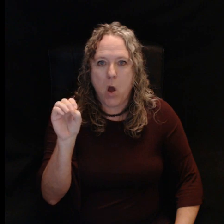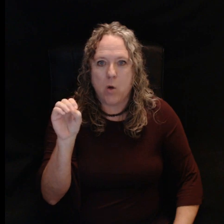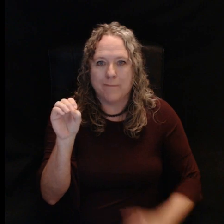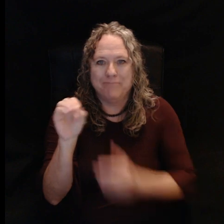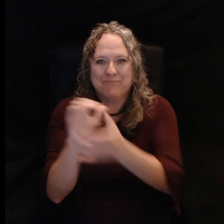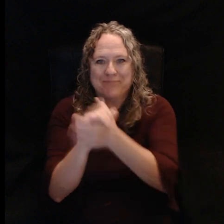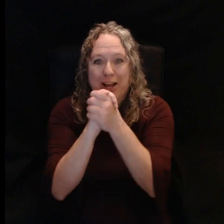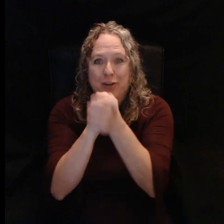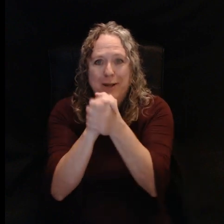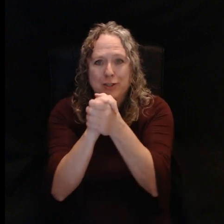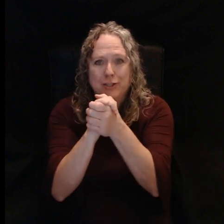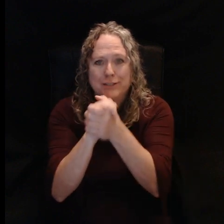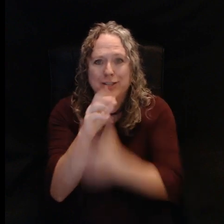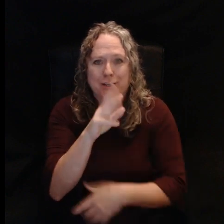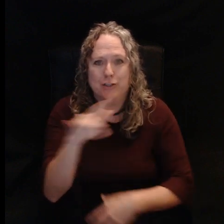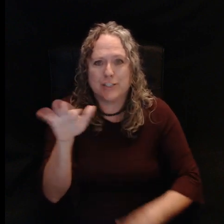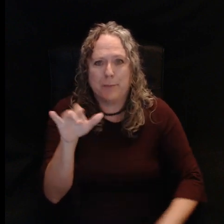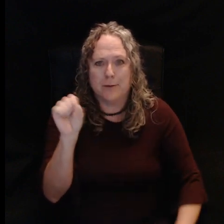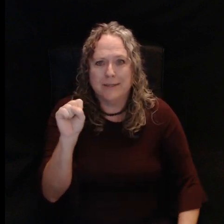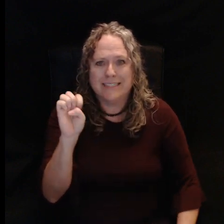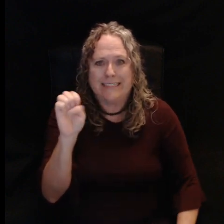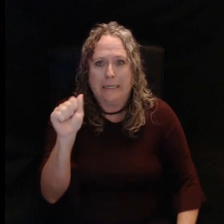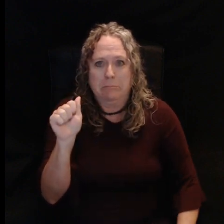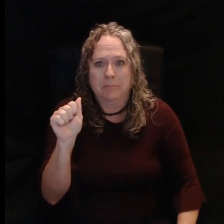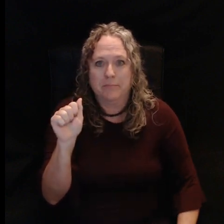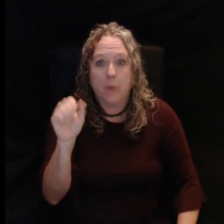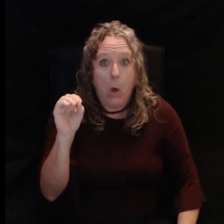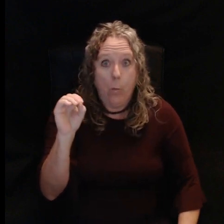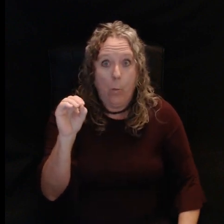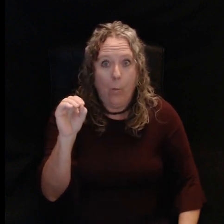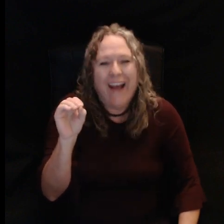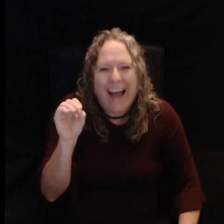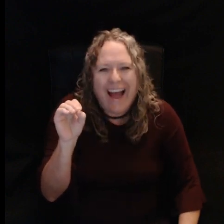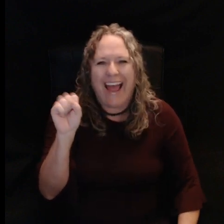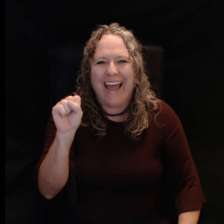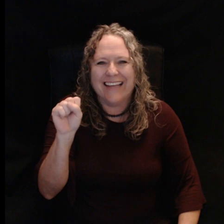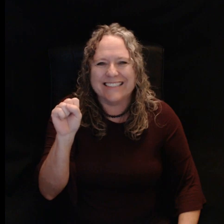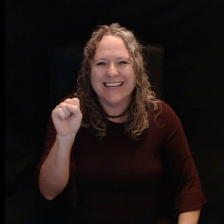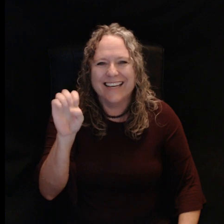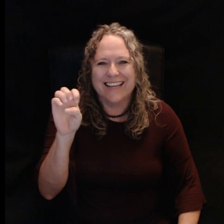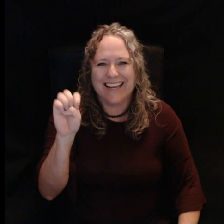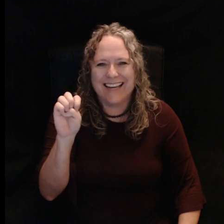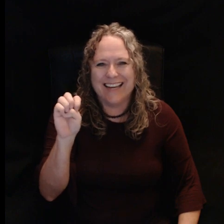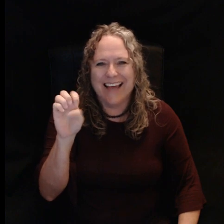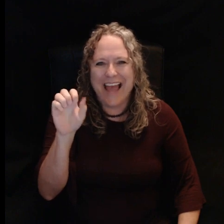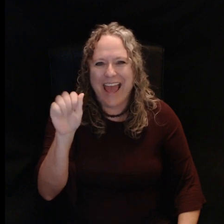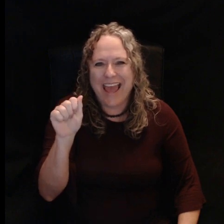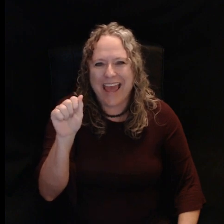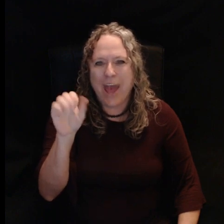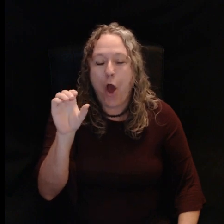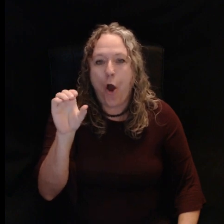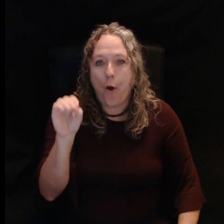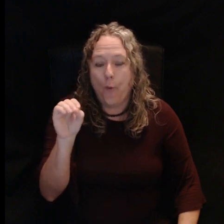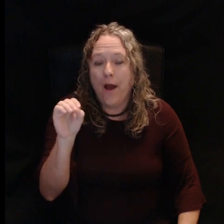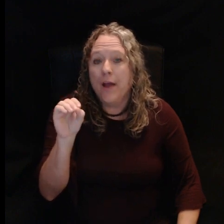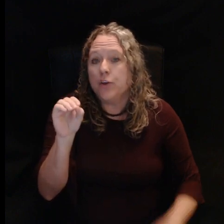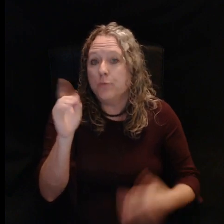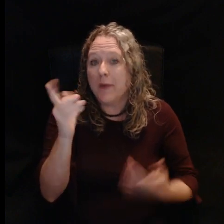O. Congratulations, you just spelled C. O, S, E, A, O. You may want